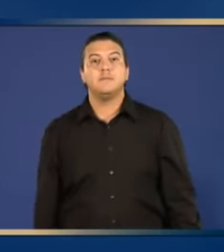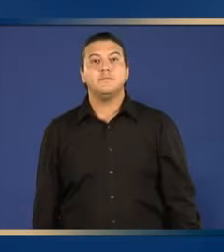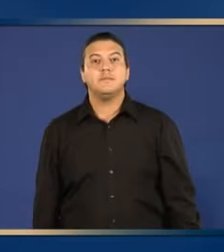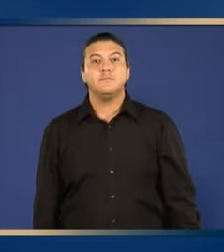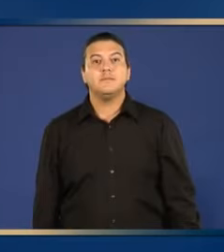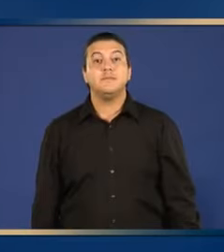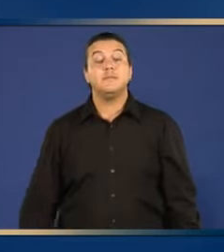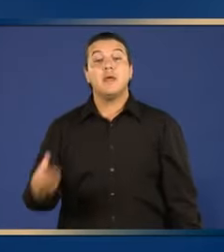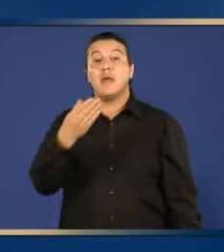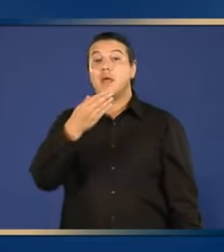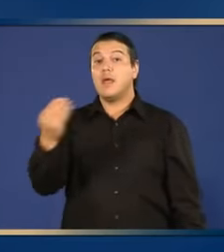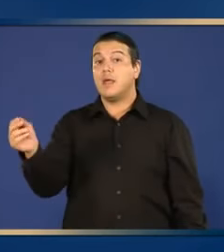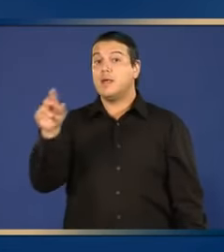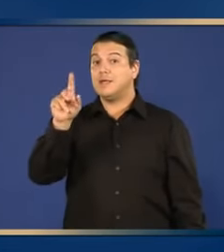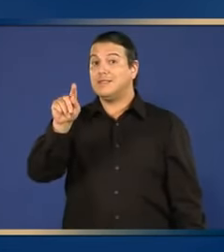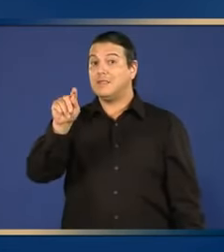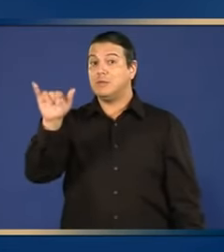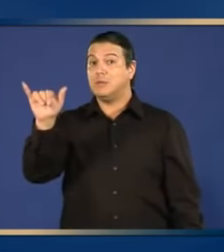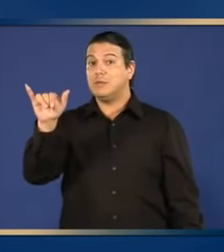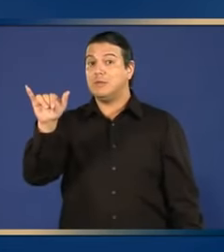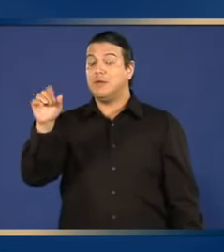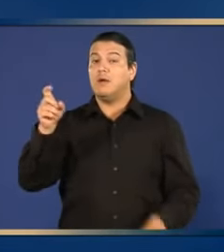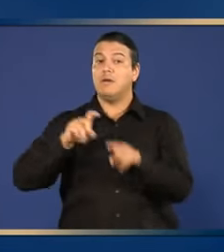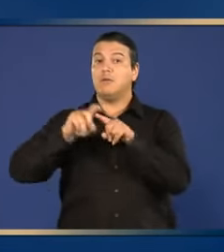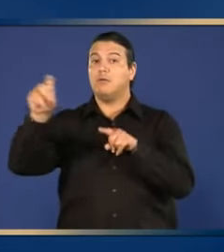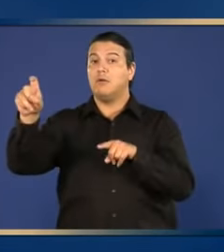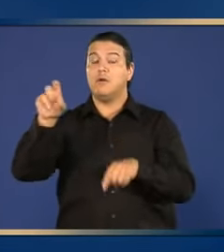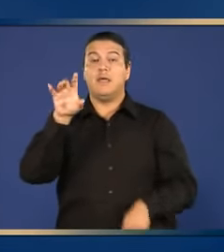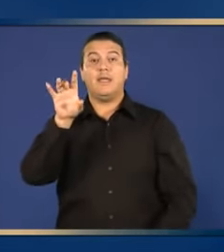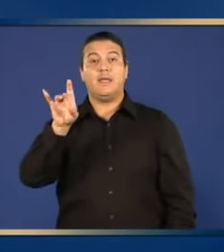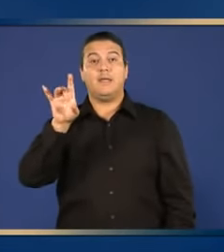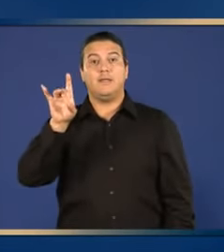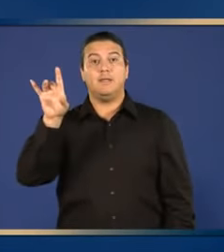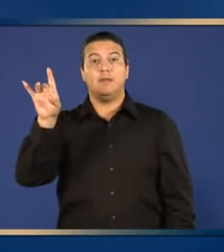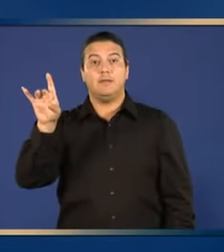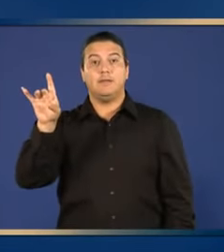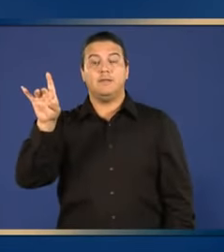888-246-2857. And for TTY,